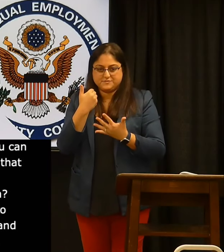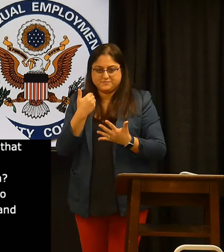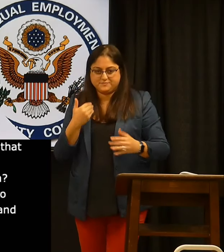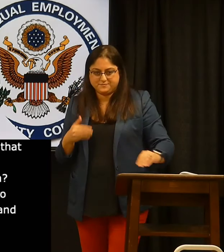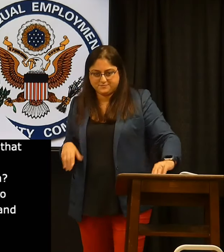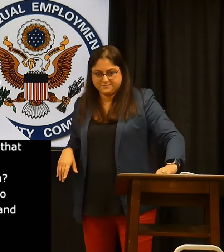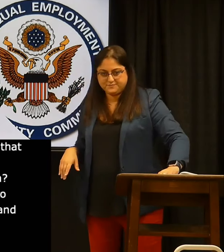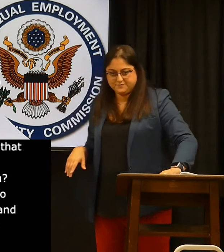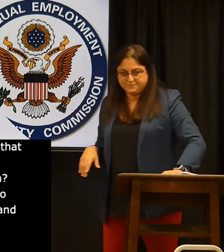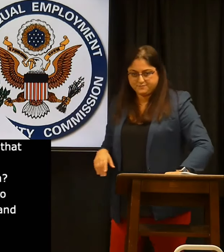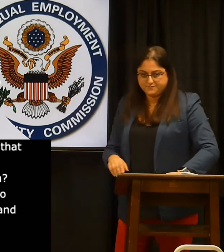it's